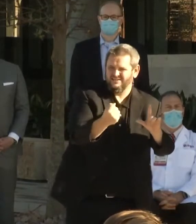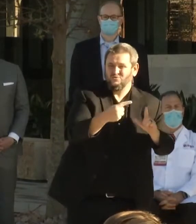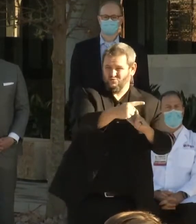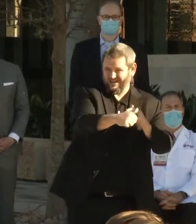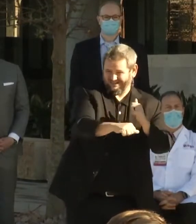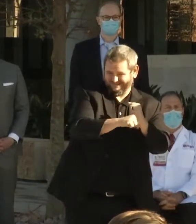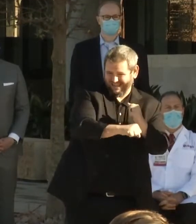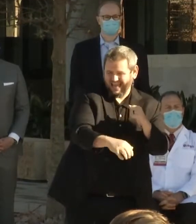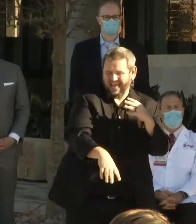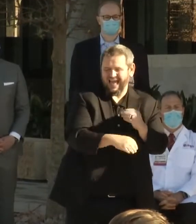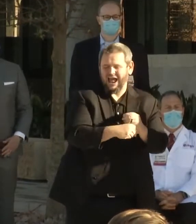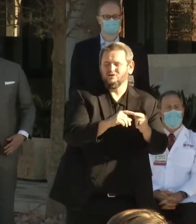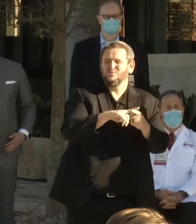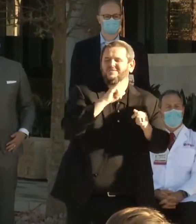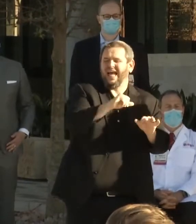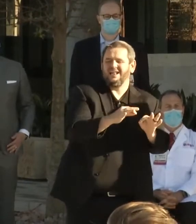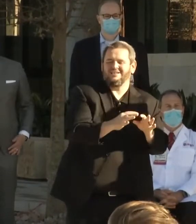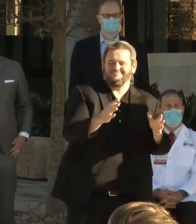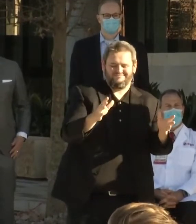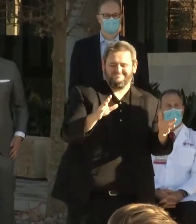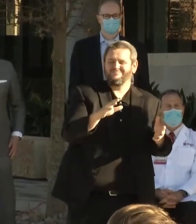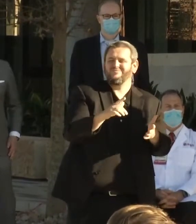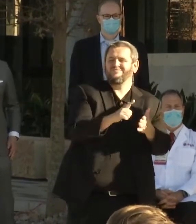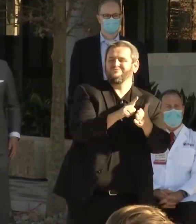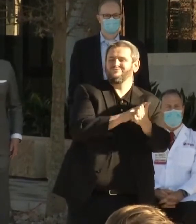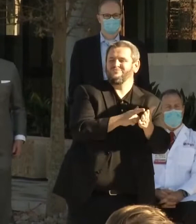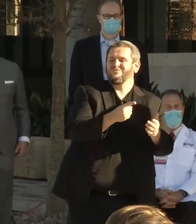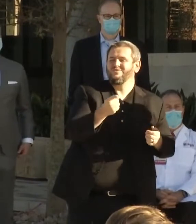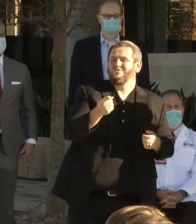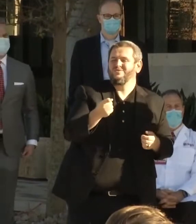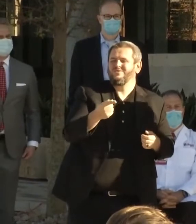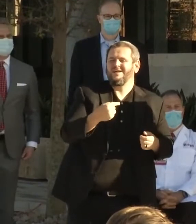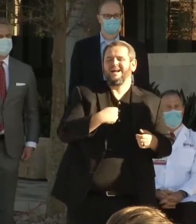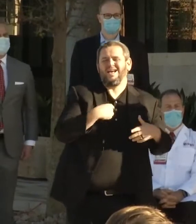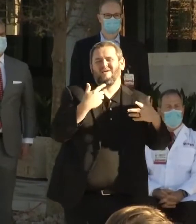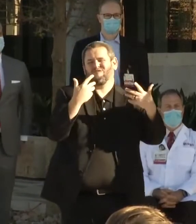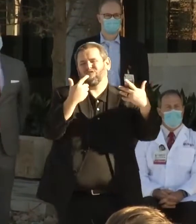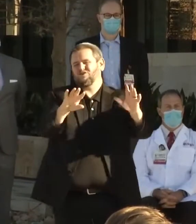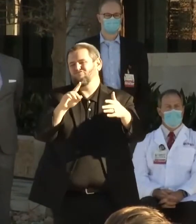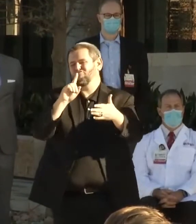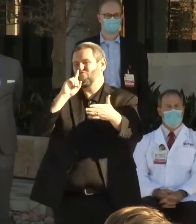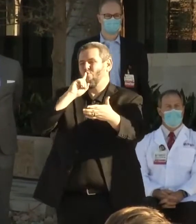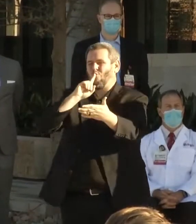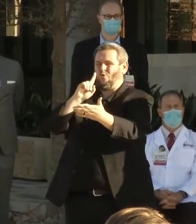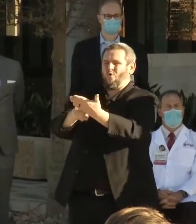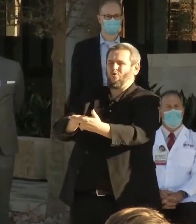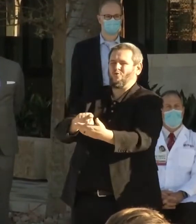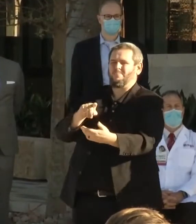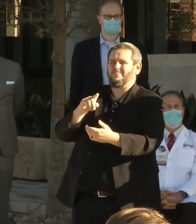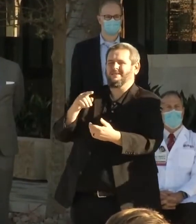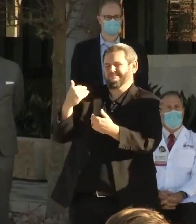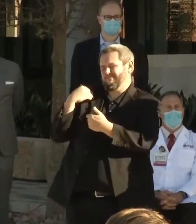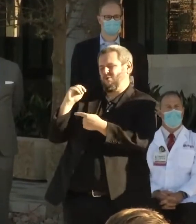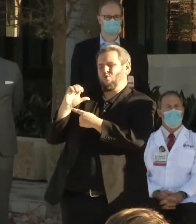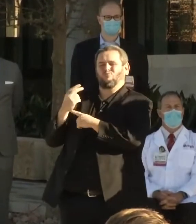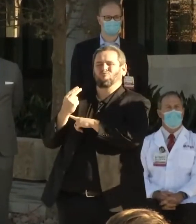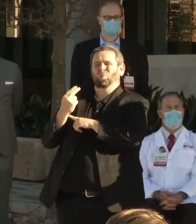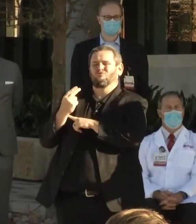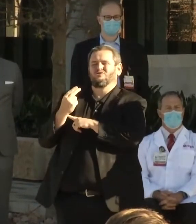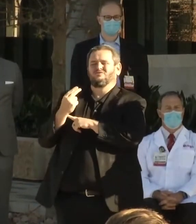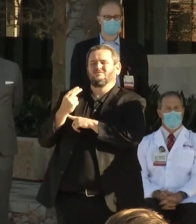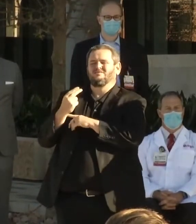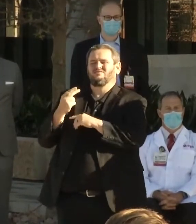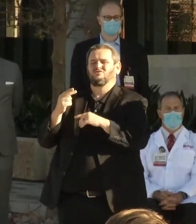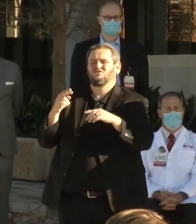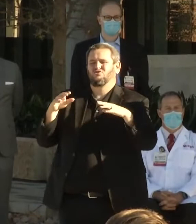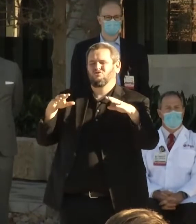Yeah, so I issued an executive order allowing open meetings to happen virtually early on in March. And so we wanted that to happen. The